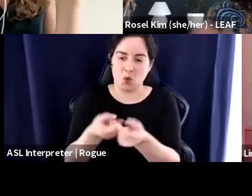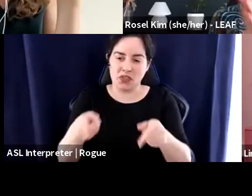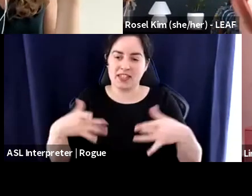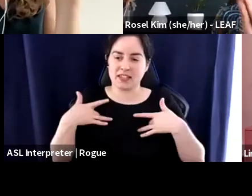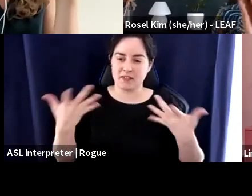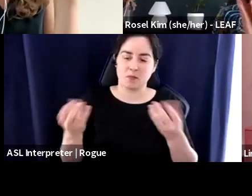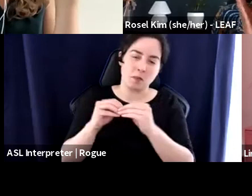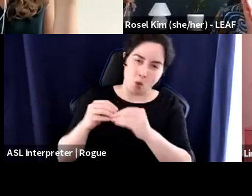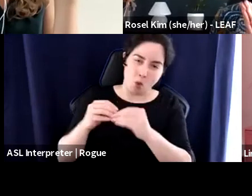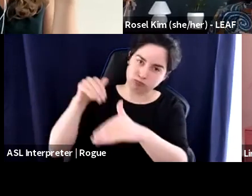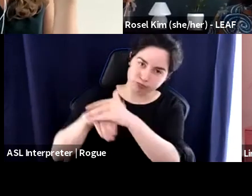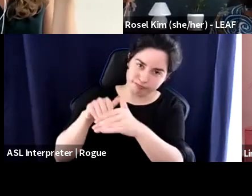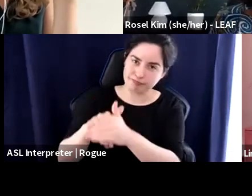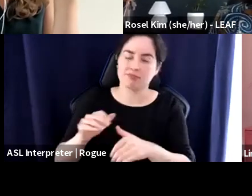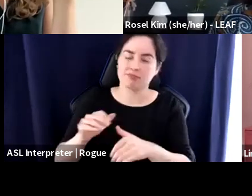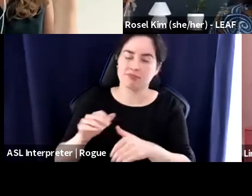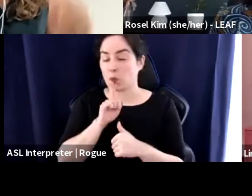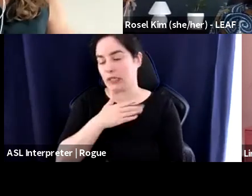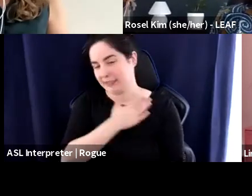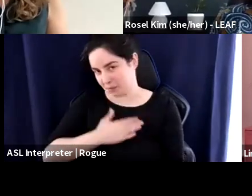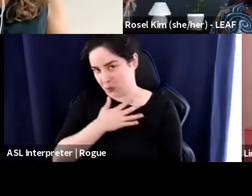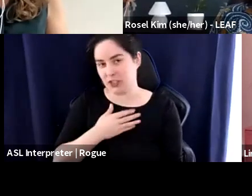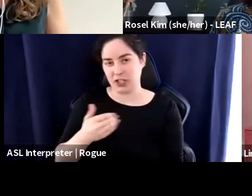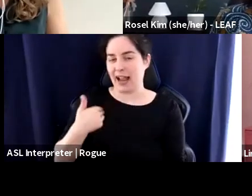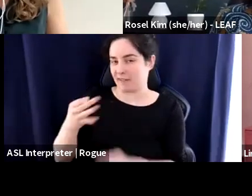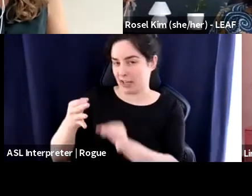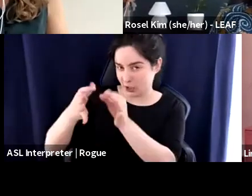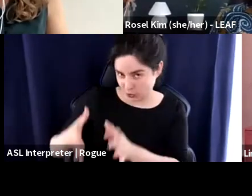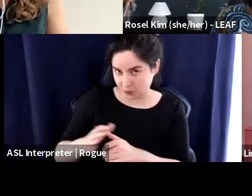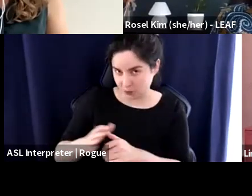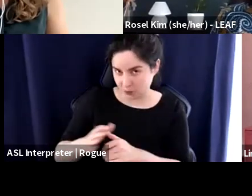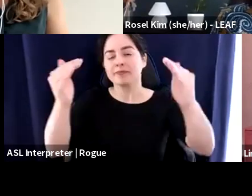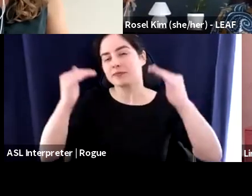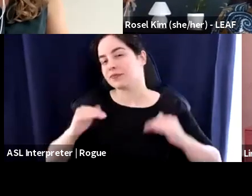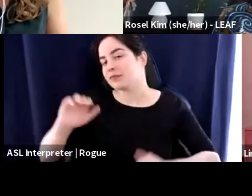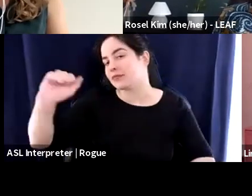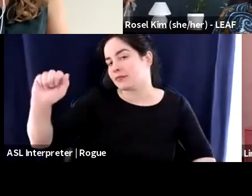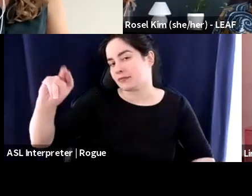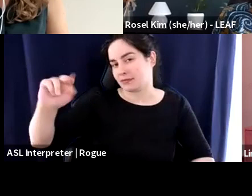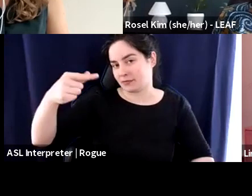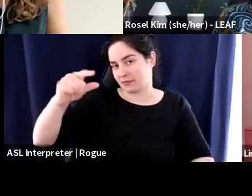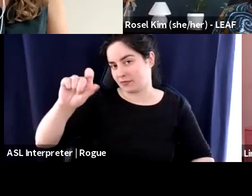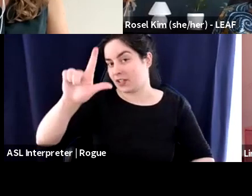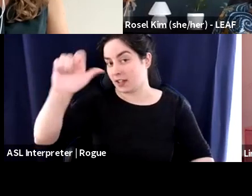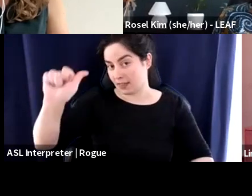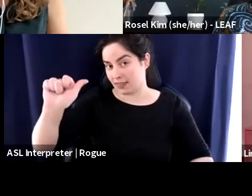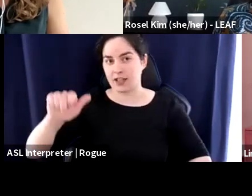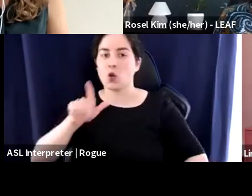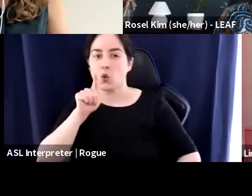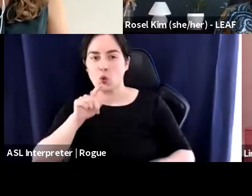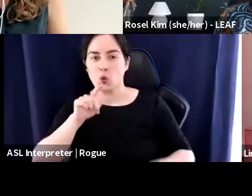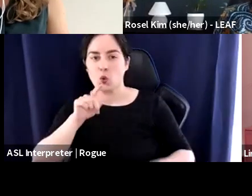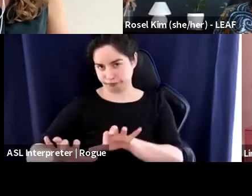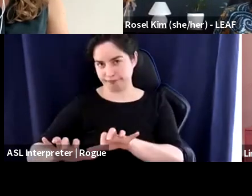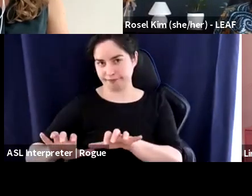inclusive webinar. Greatly appreciated. And to Angela Jansen, who has done our closed captioning